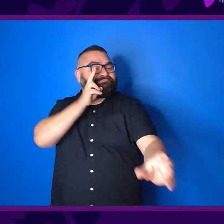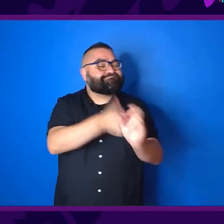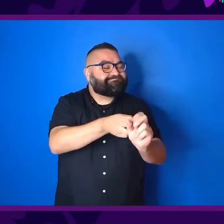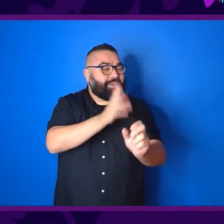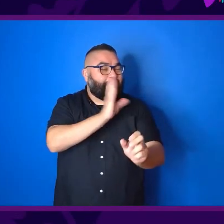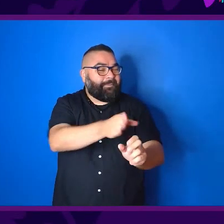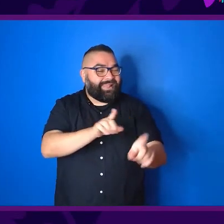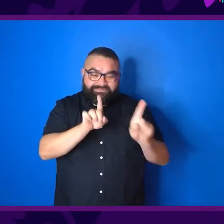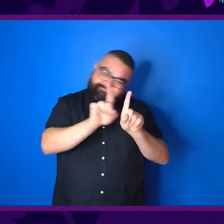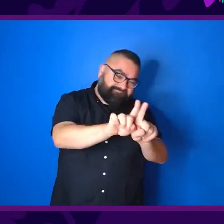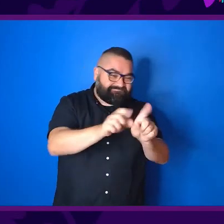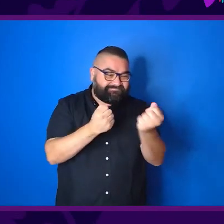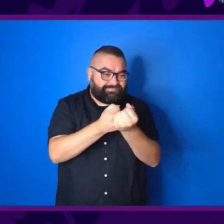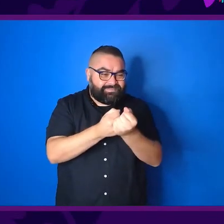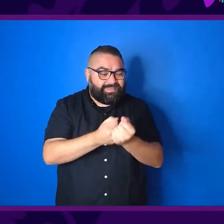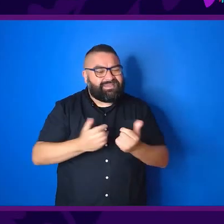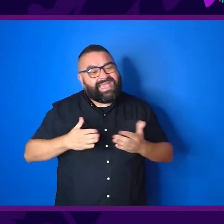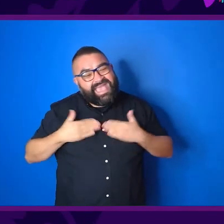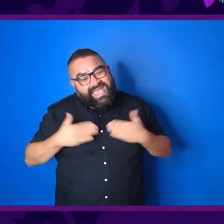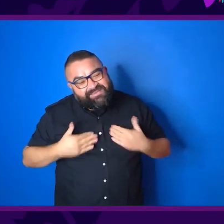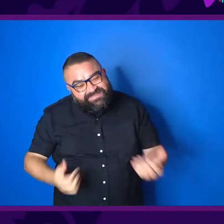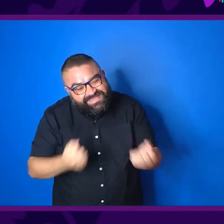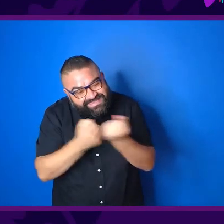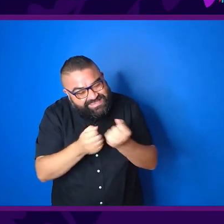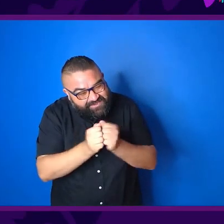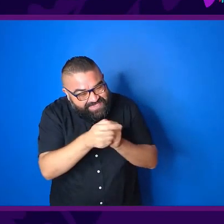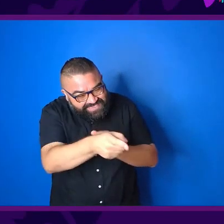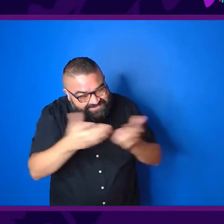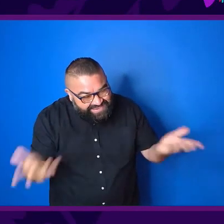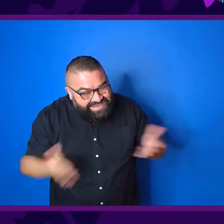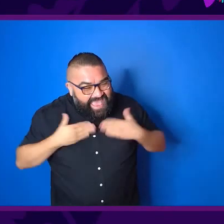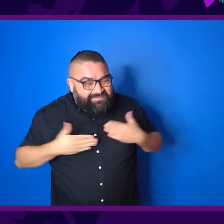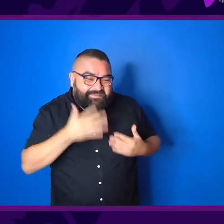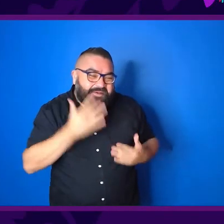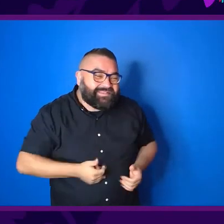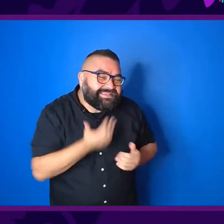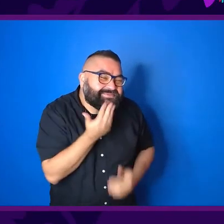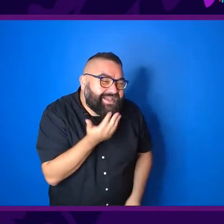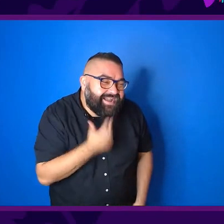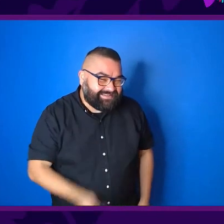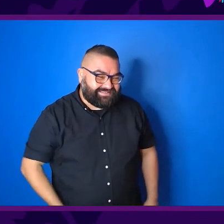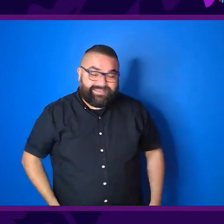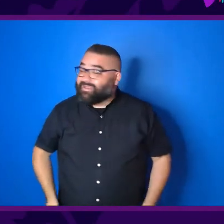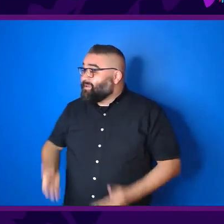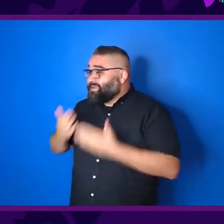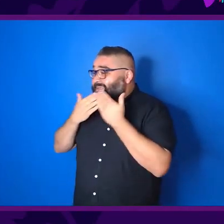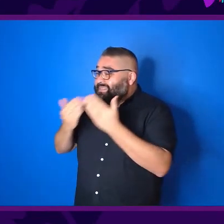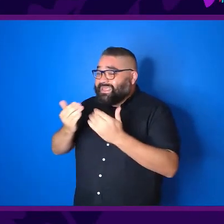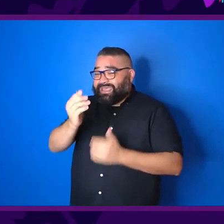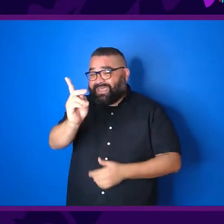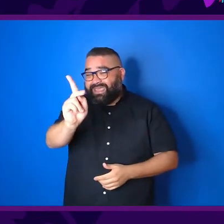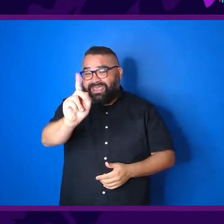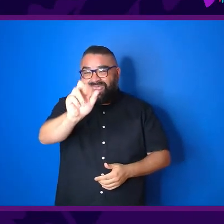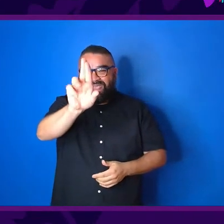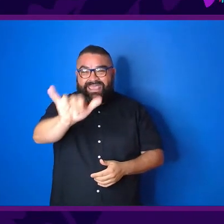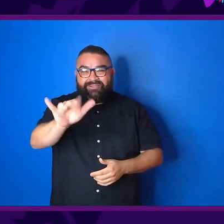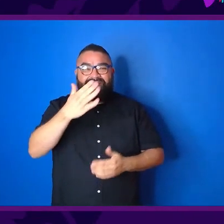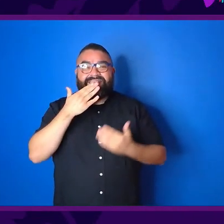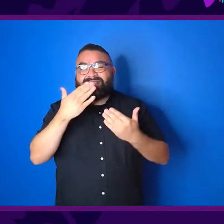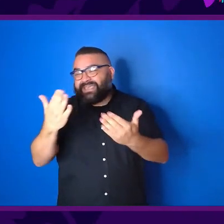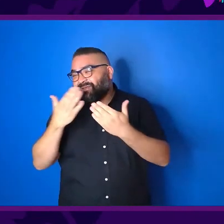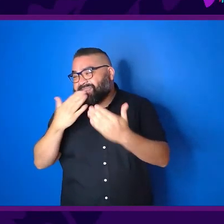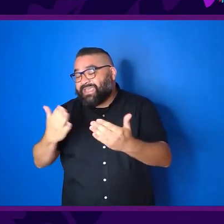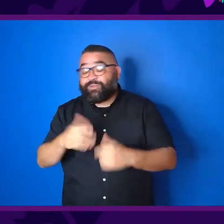you, and happy birthday, sweetheart. Thank you, Carrie. Thank you, Carrie. And I want to thank you for your persistence.